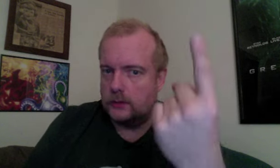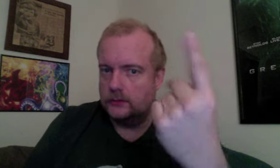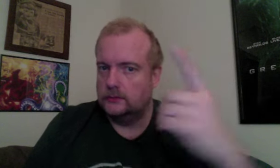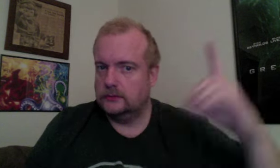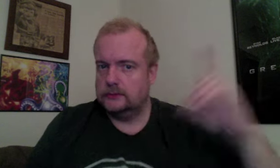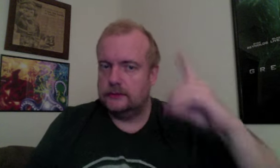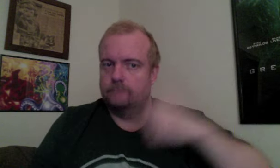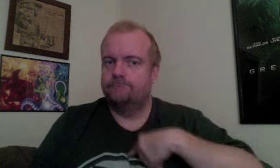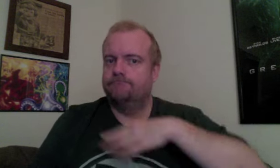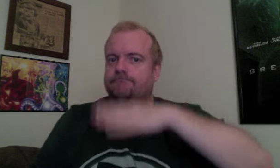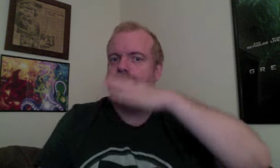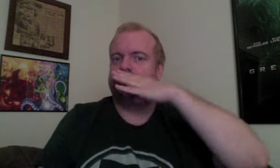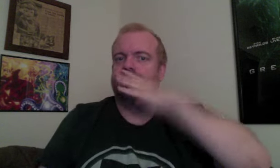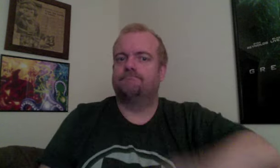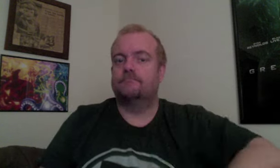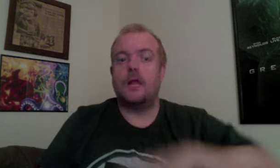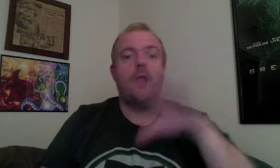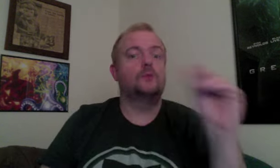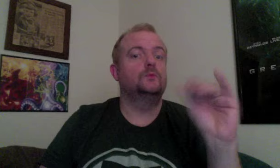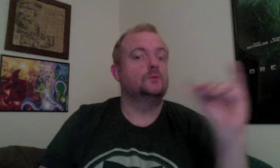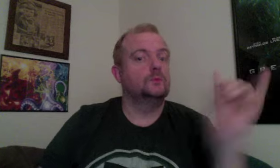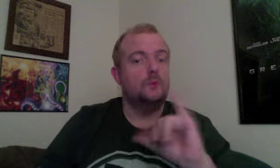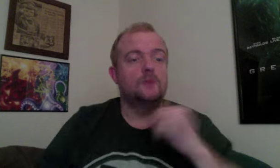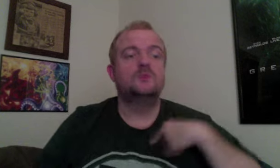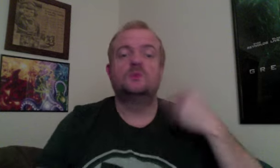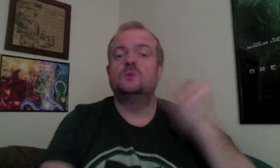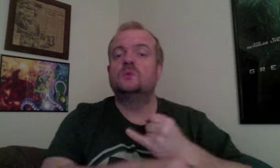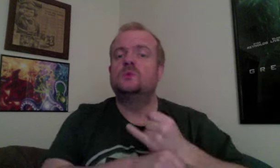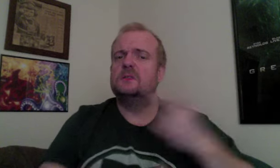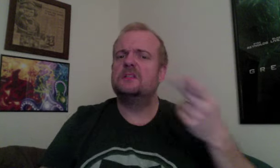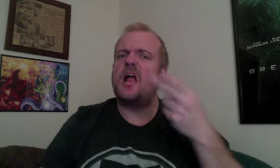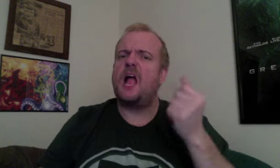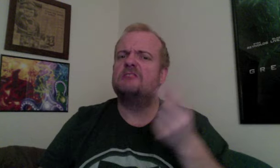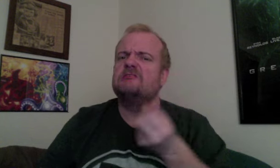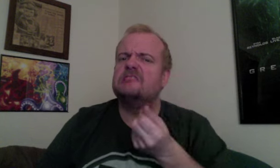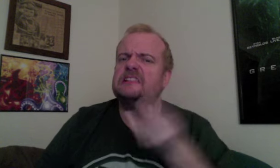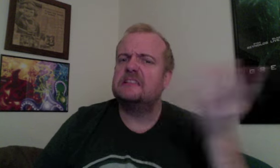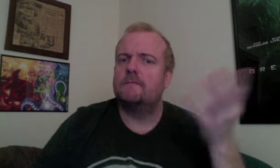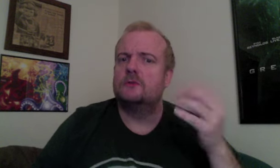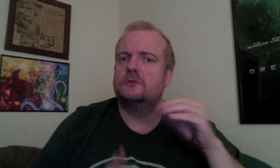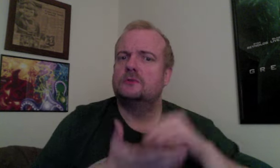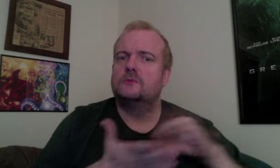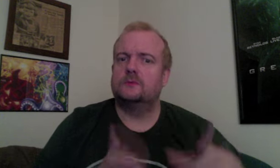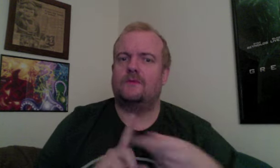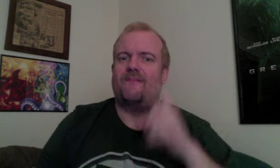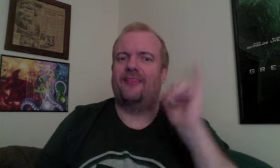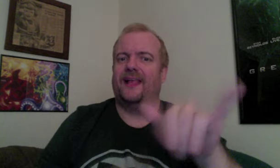the demons of his past. A man who wandered out into the wasteland.